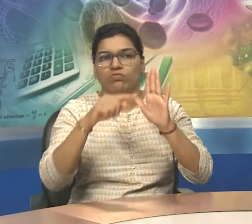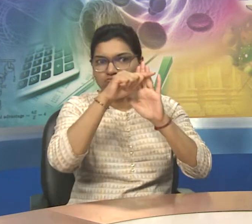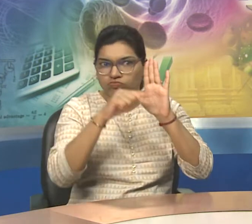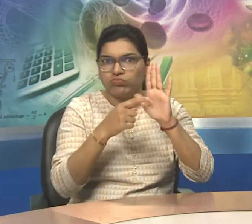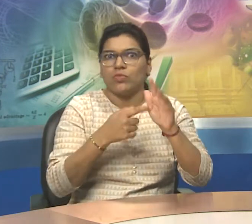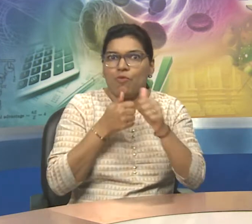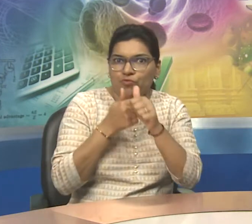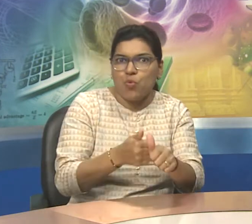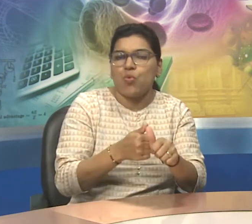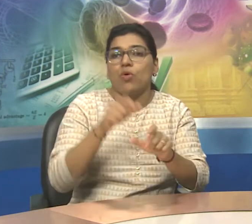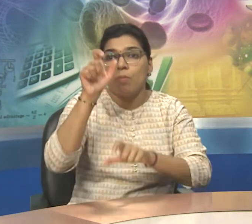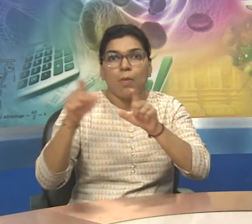/ laws.